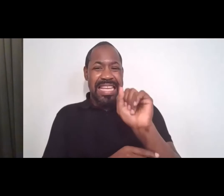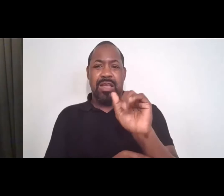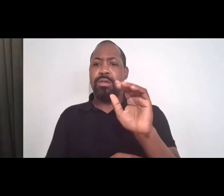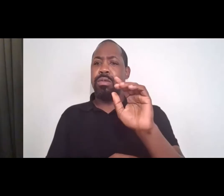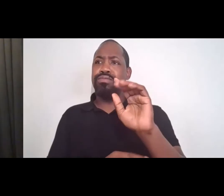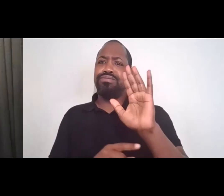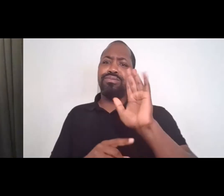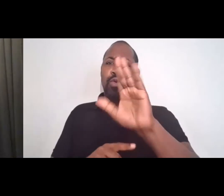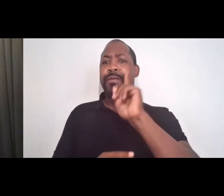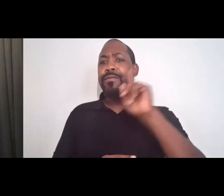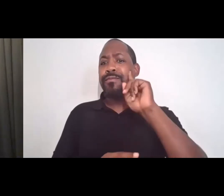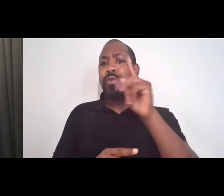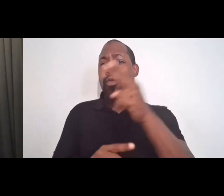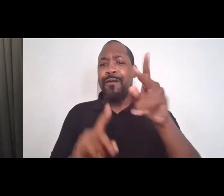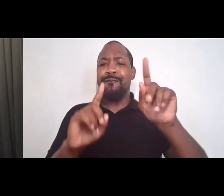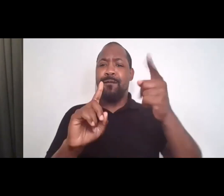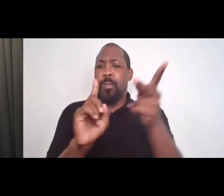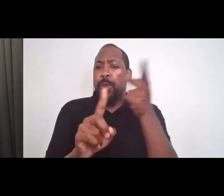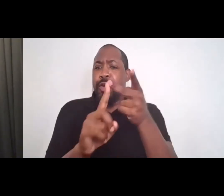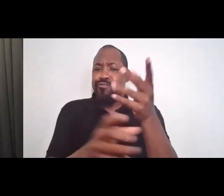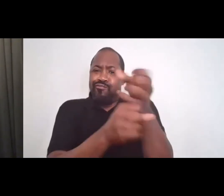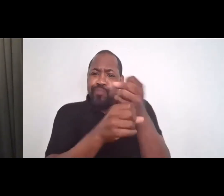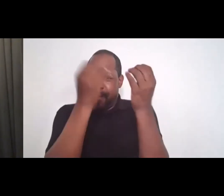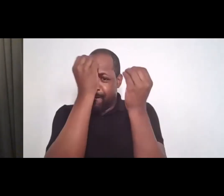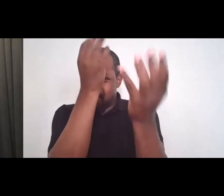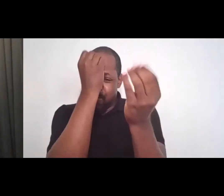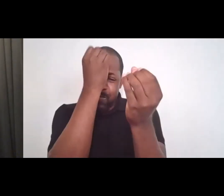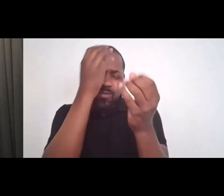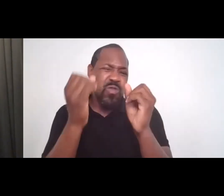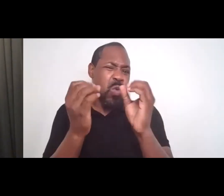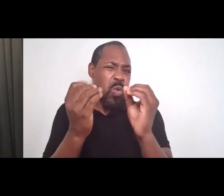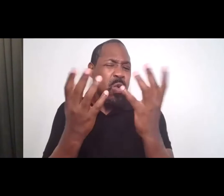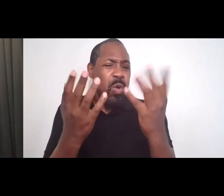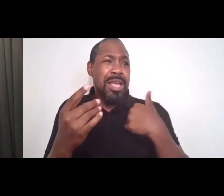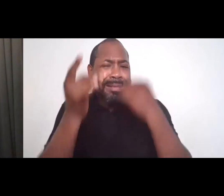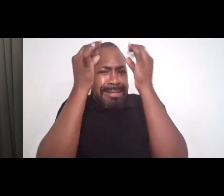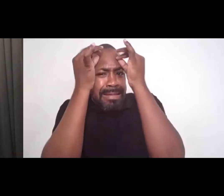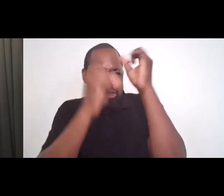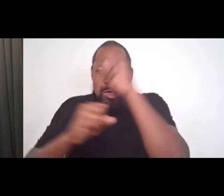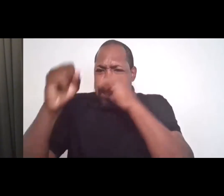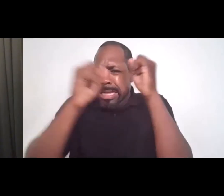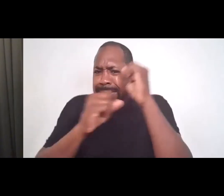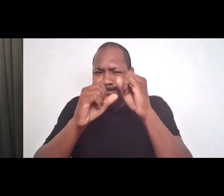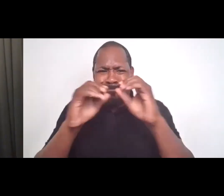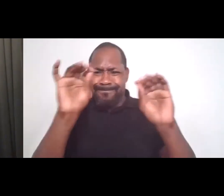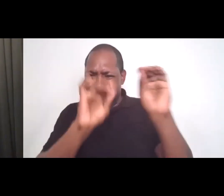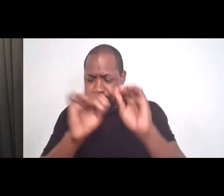see the ad, and they would, I think that very often a lot of deaf and hard of hearing people get their information from